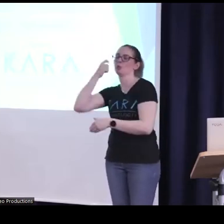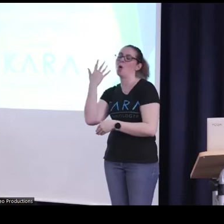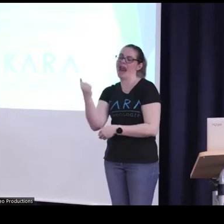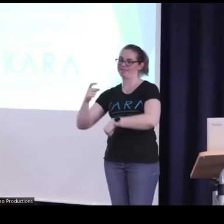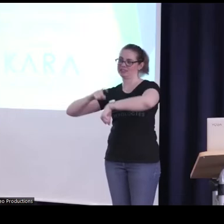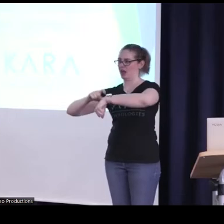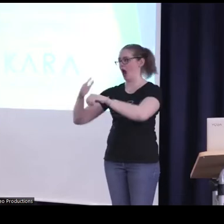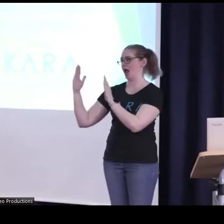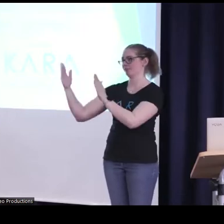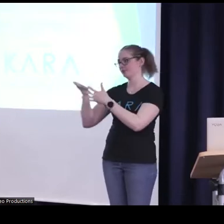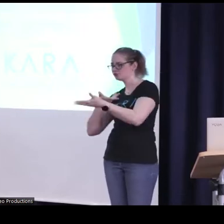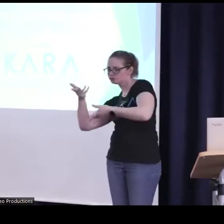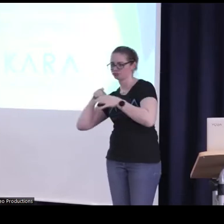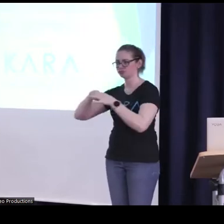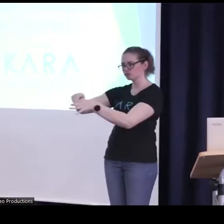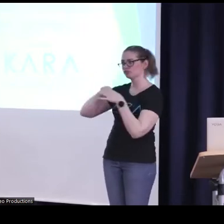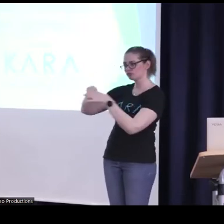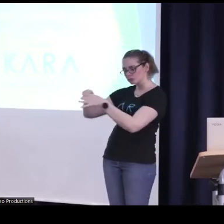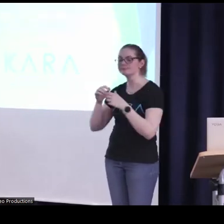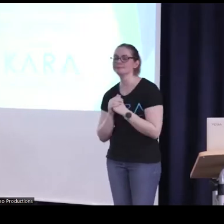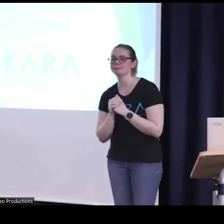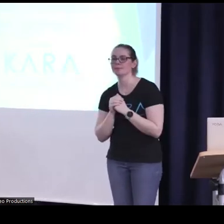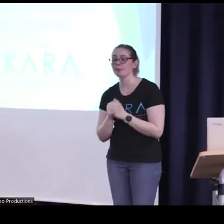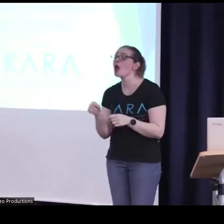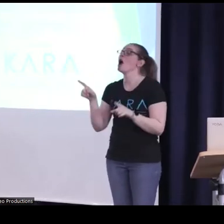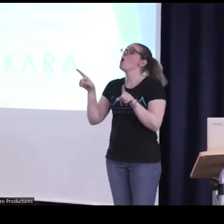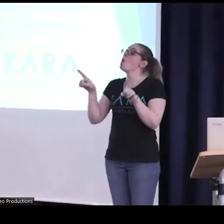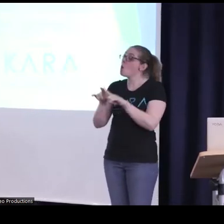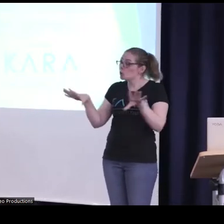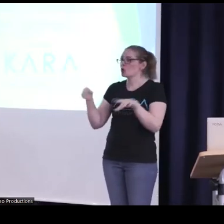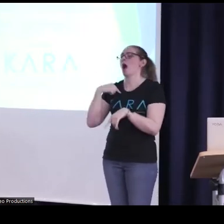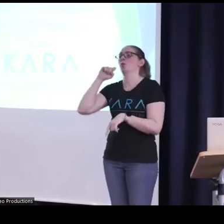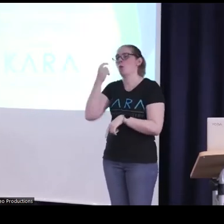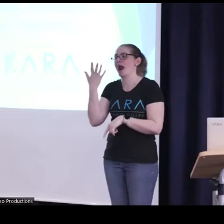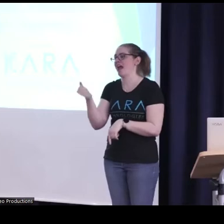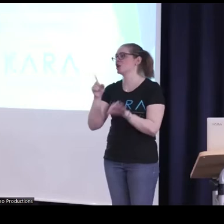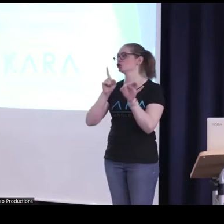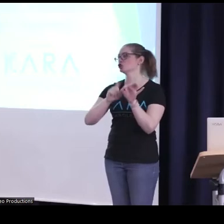to hold it until the end. We'll have ample opportunity to have a conversation then.